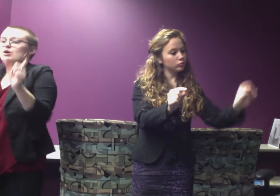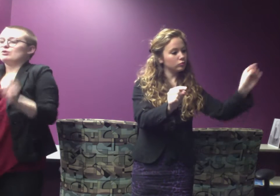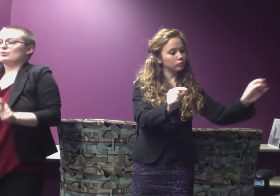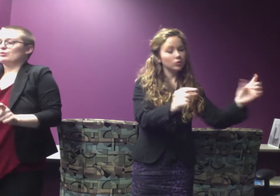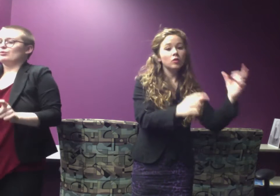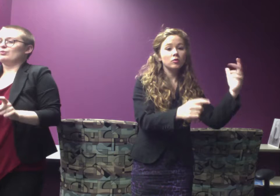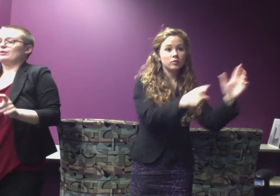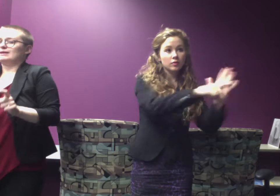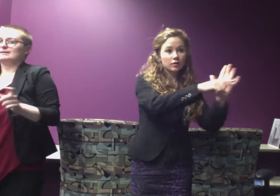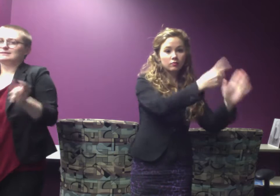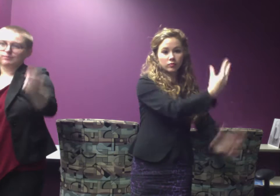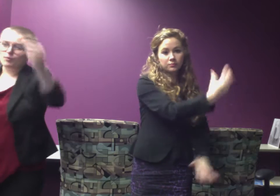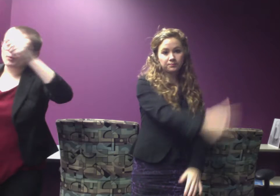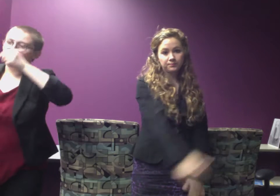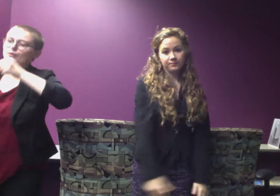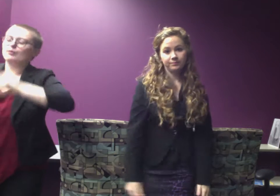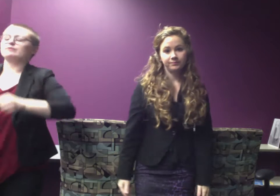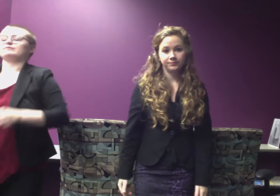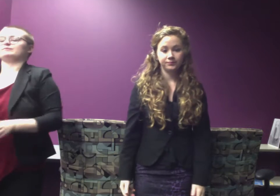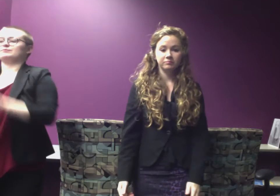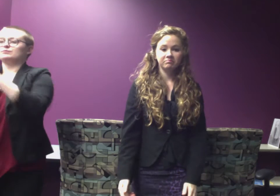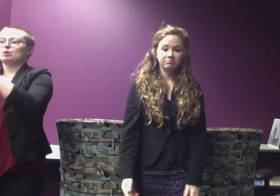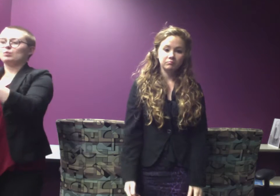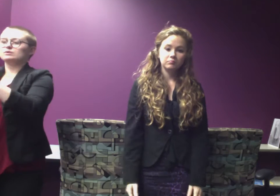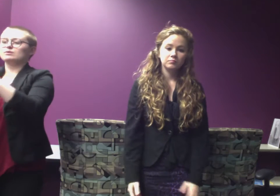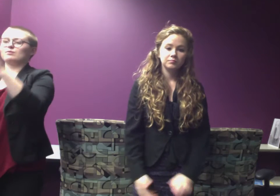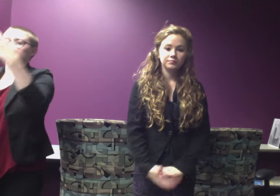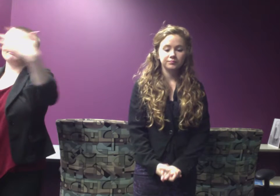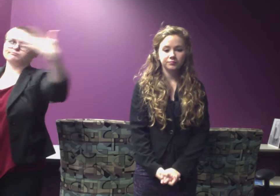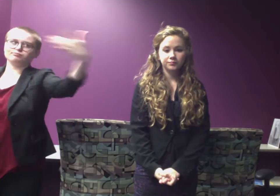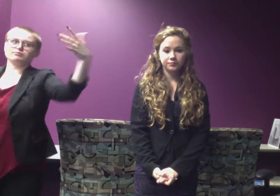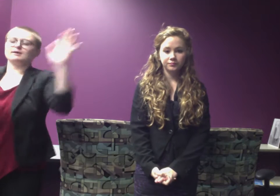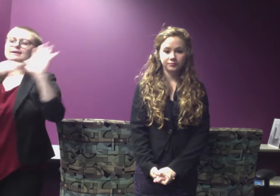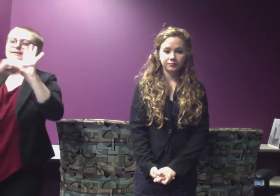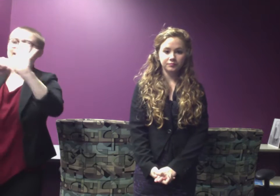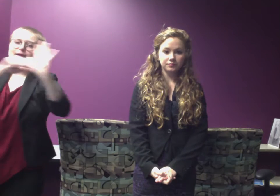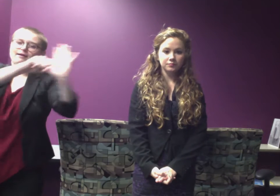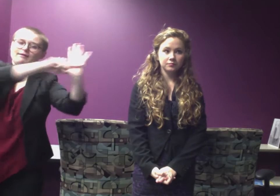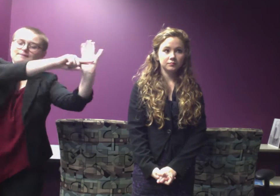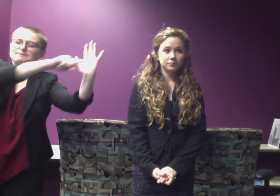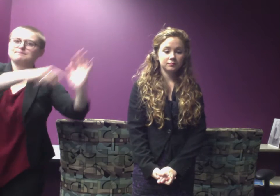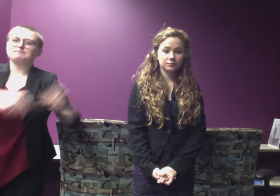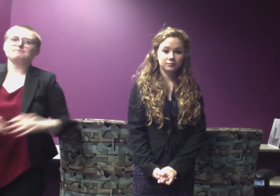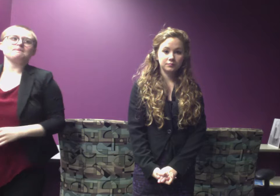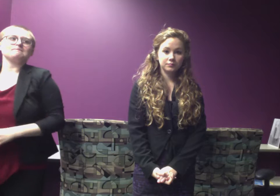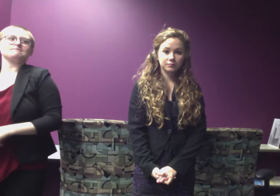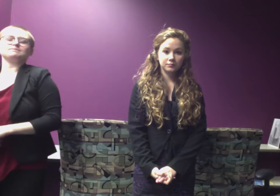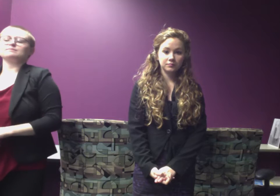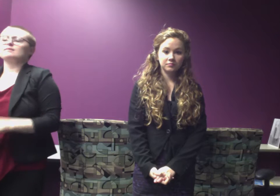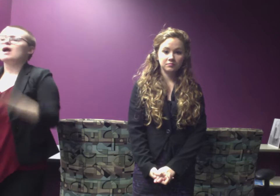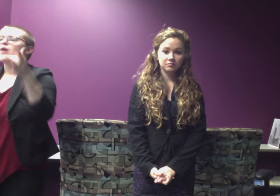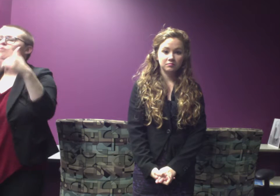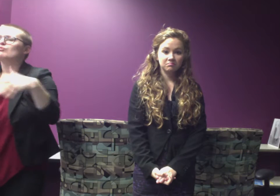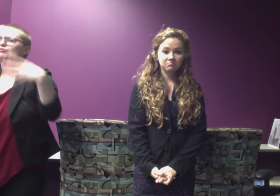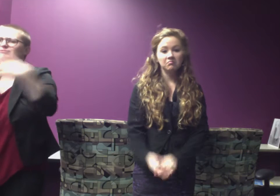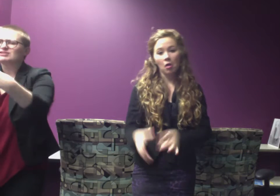times. I will mention this because you might be interested in it. Hopefully you're interested in it. We are